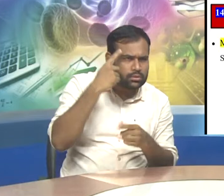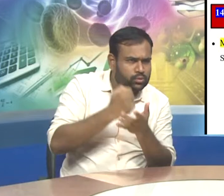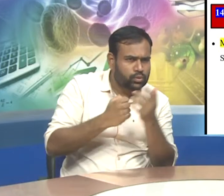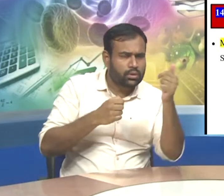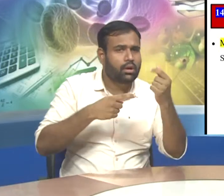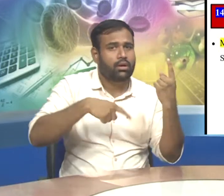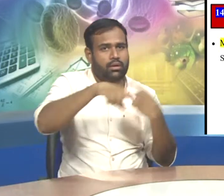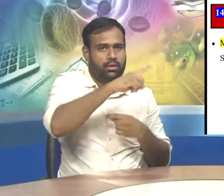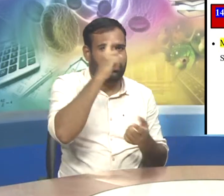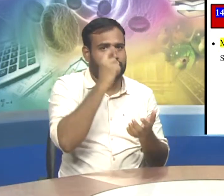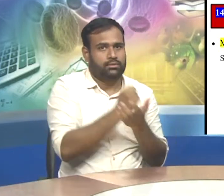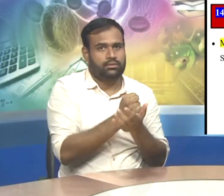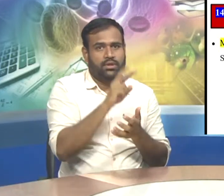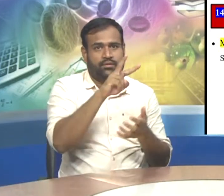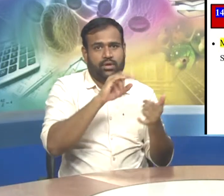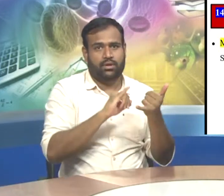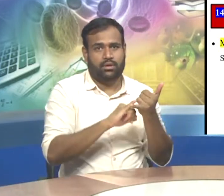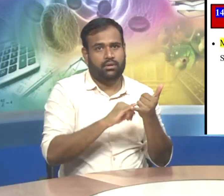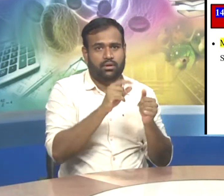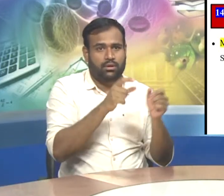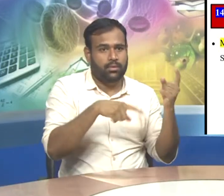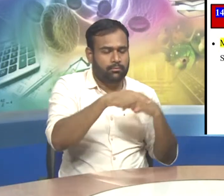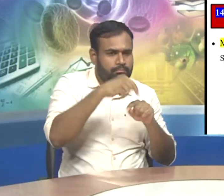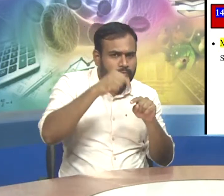speaker of the Vidhan Sabha.